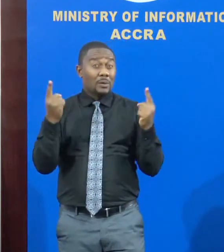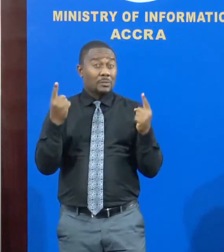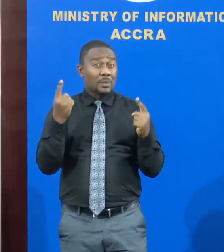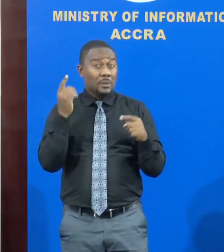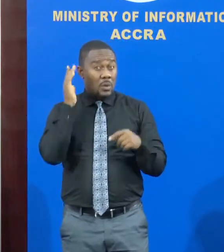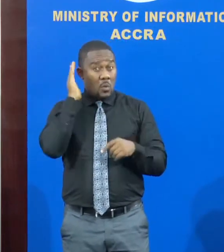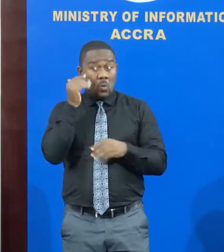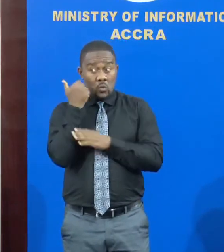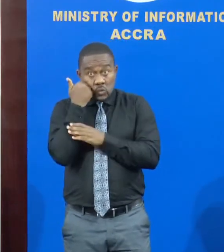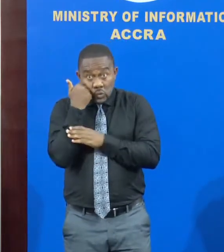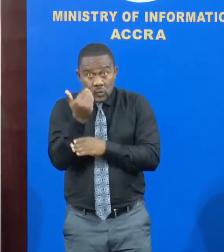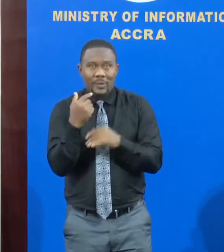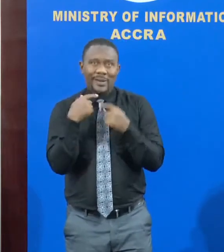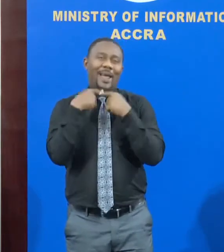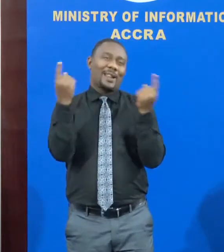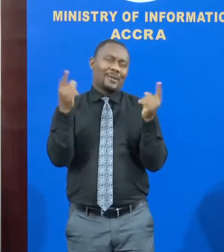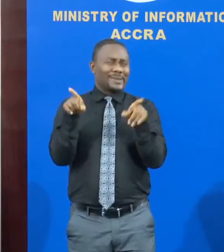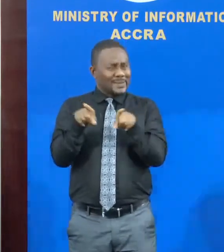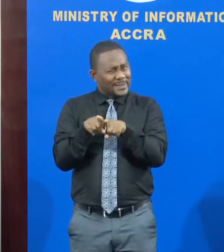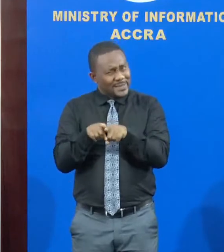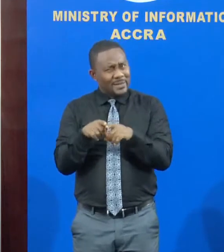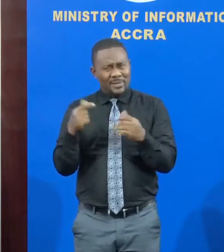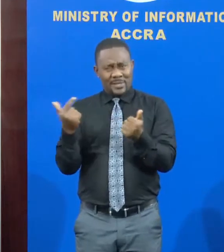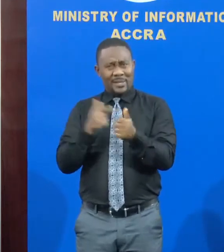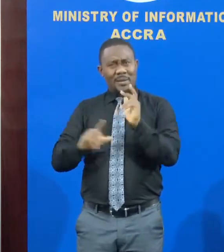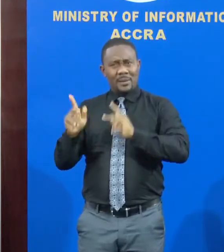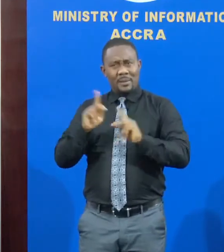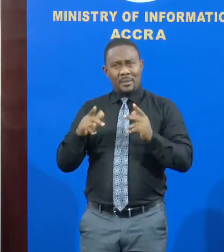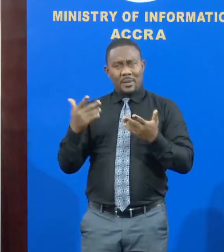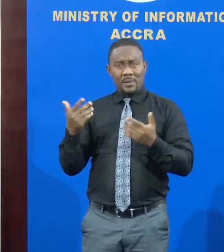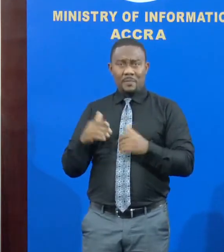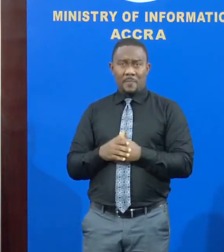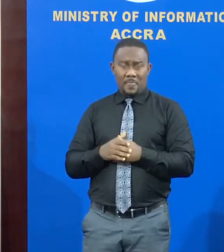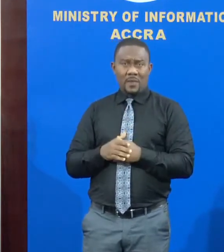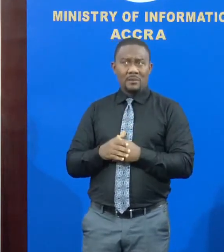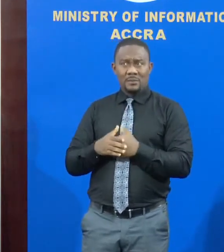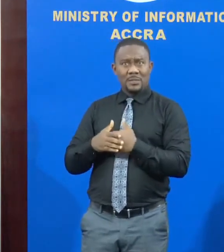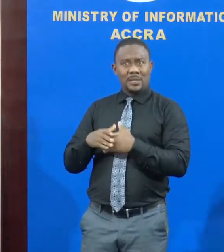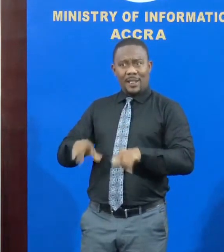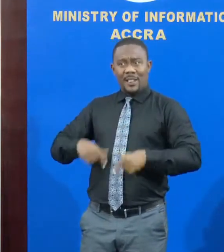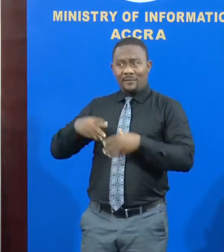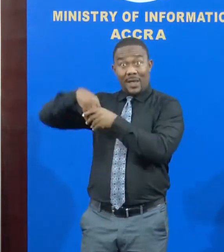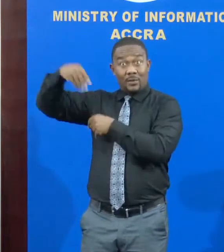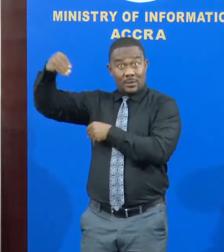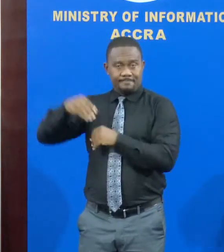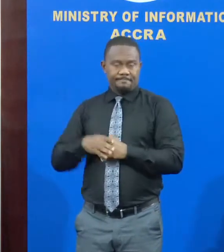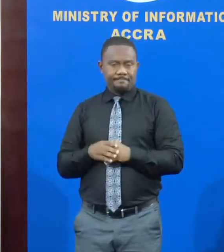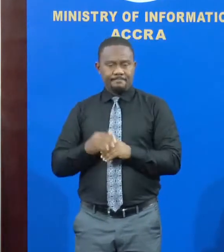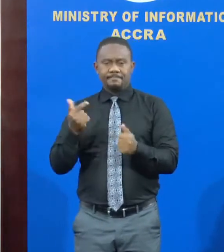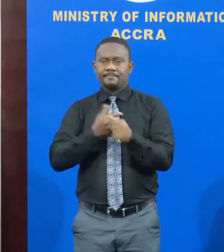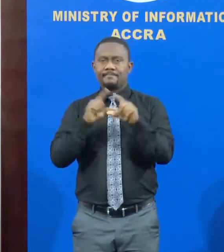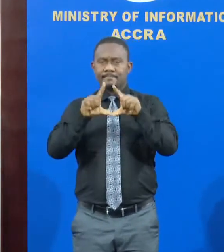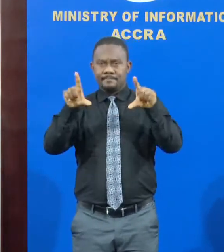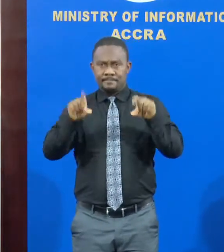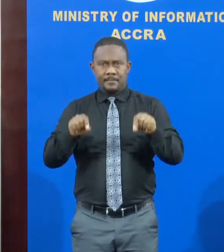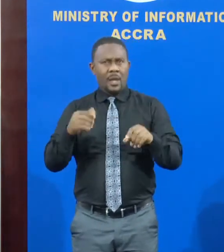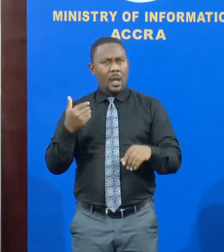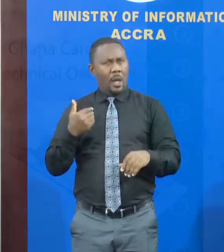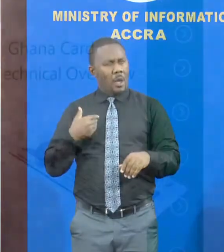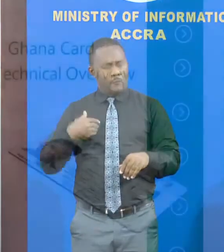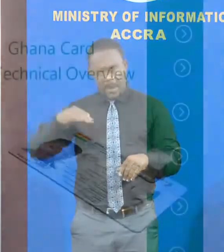in due course, just as the registration of Ghanaians in the diaspora. The Ghana card has tremendous